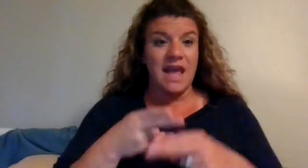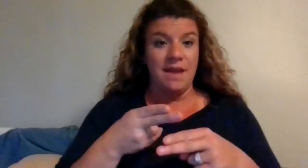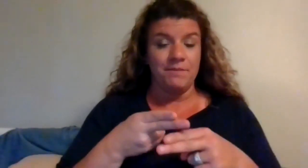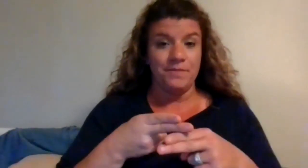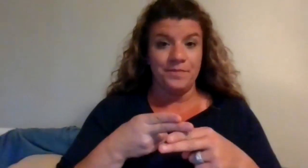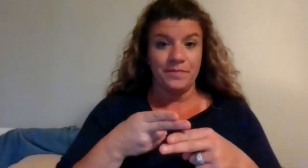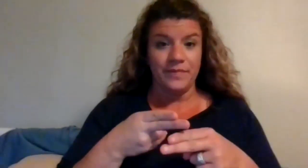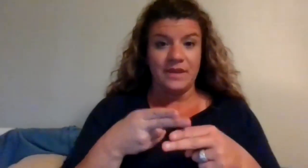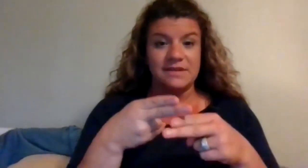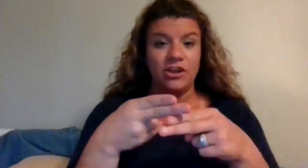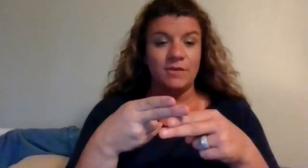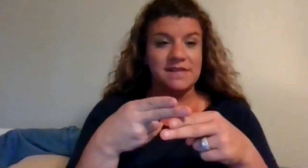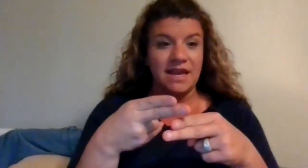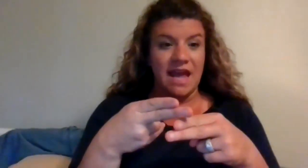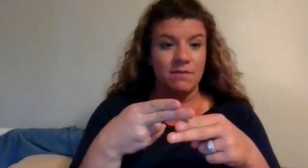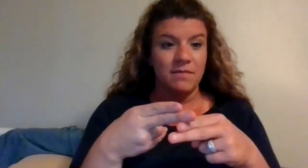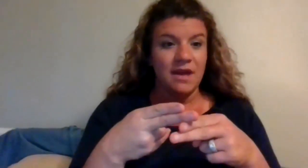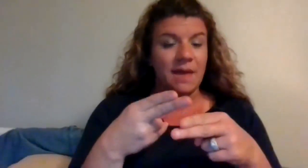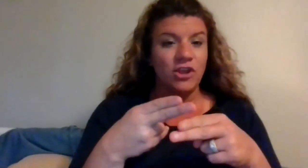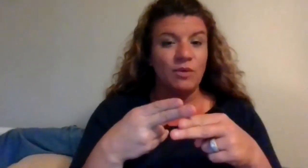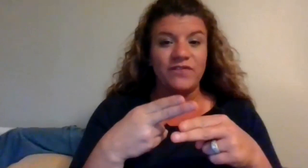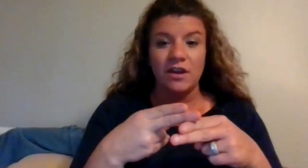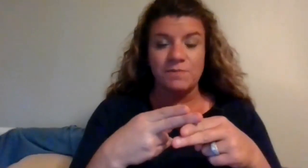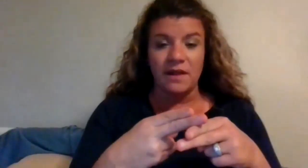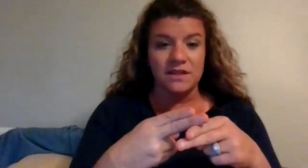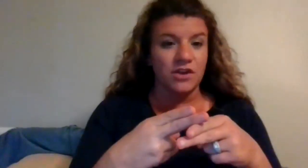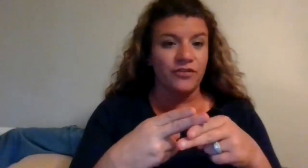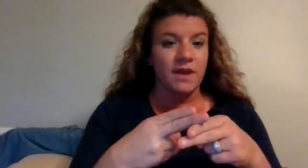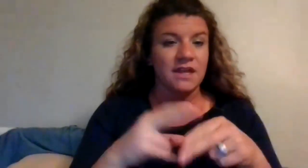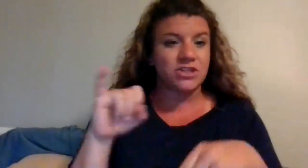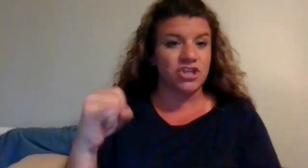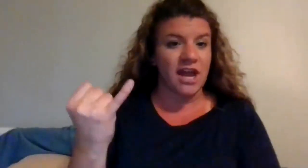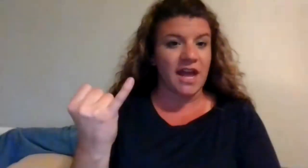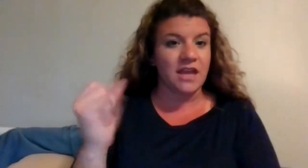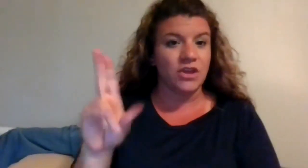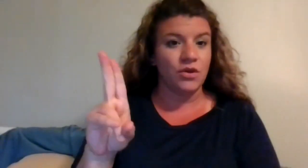name. This is how you would sign name. And then you would finger spell it. So for me, it's Julie.